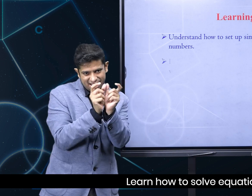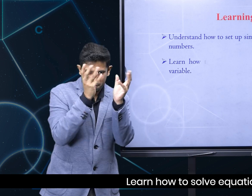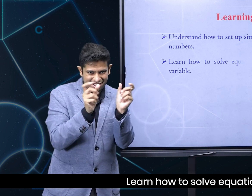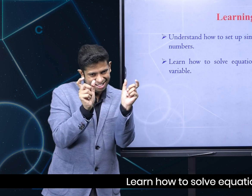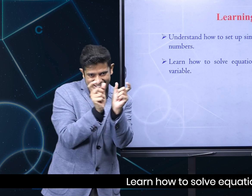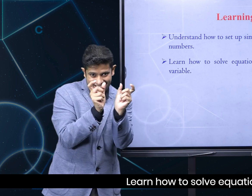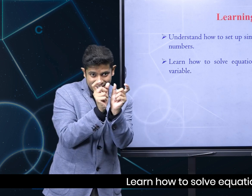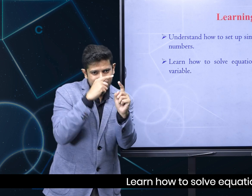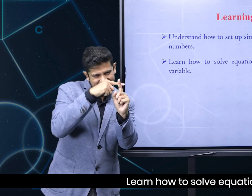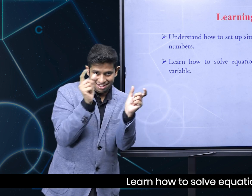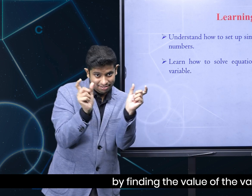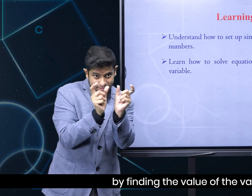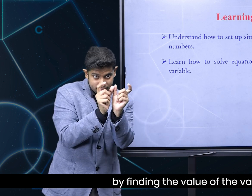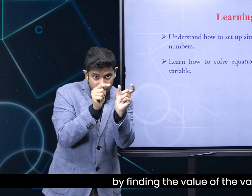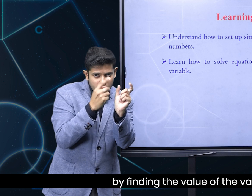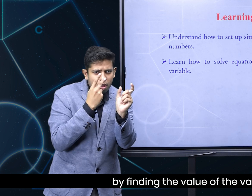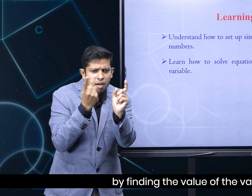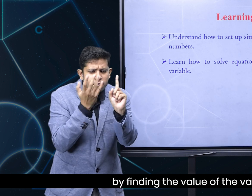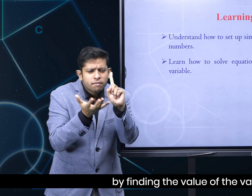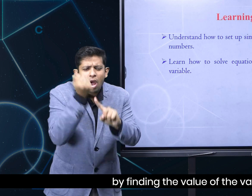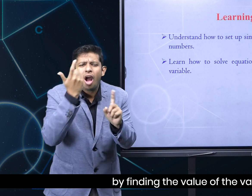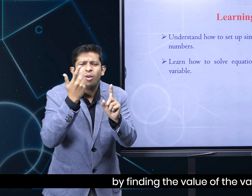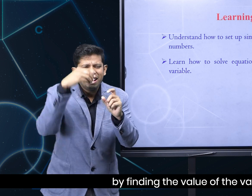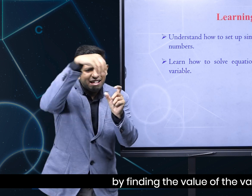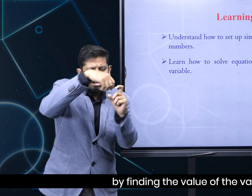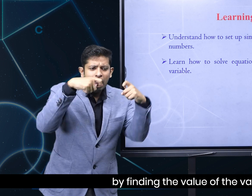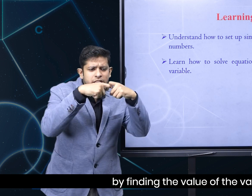learn how to solve equations by finding the value of the variable,